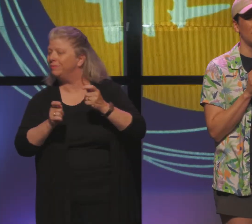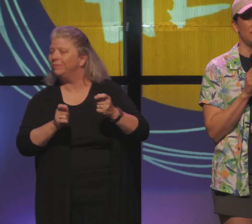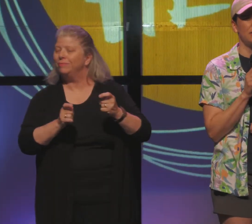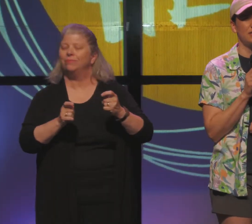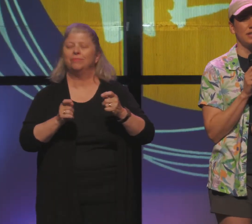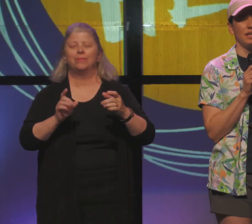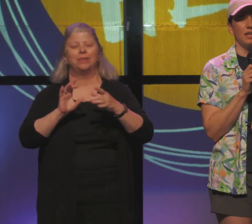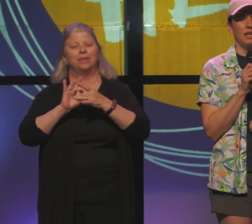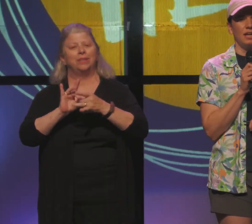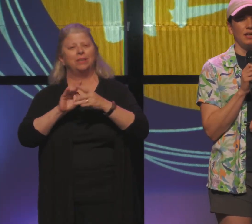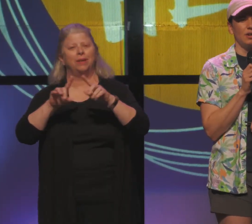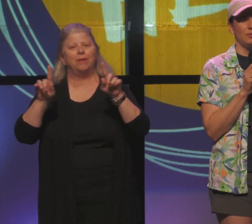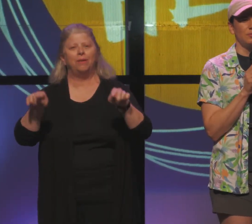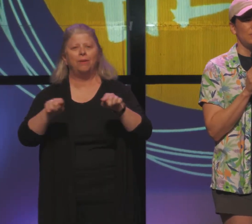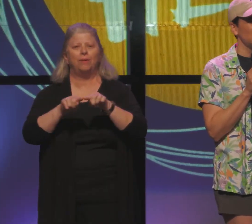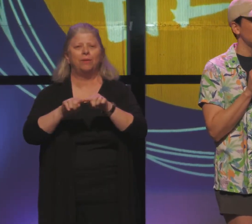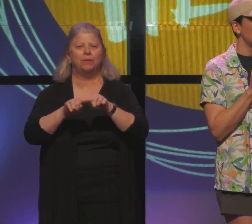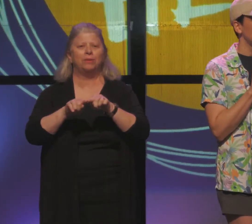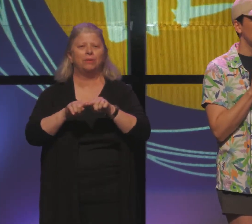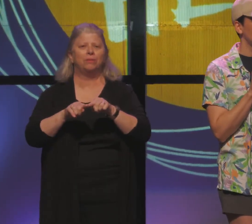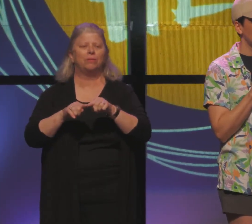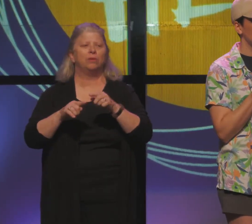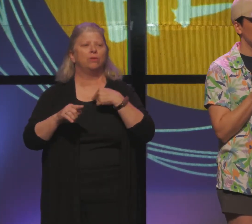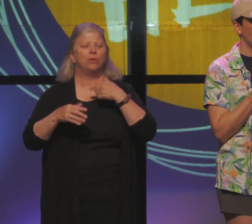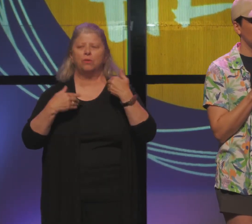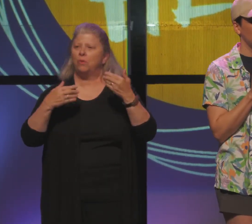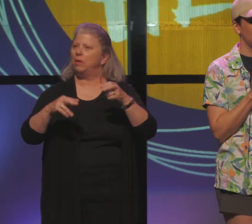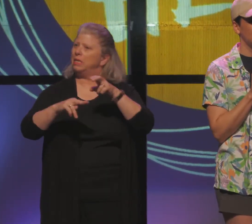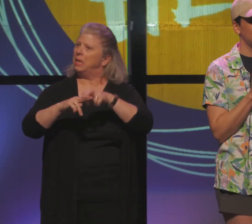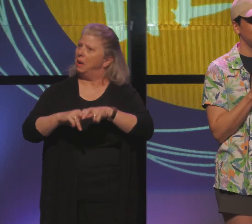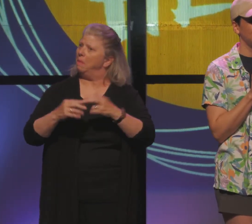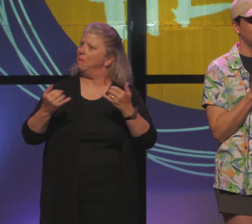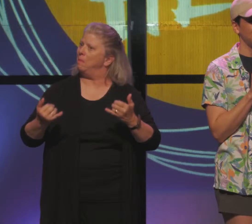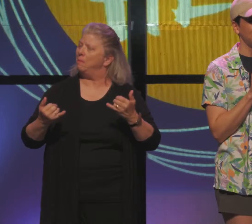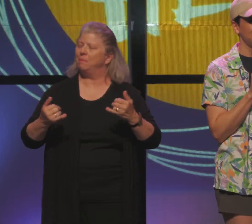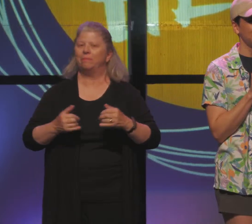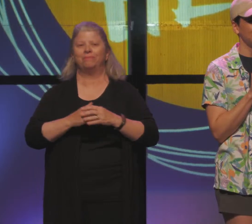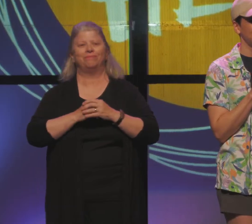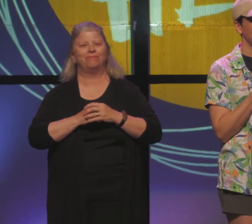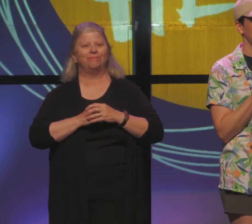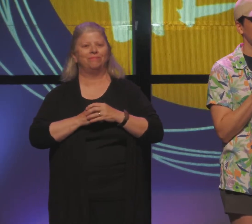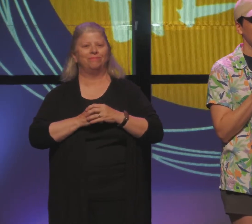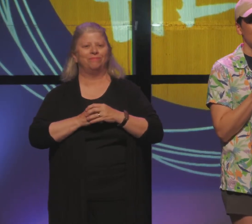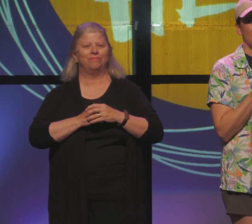connect cards. So you can take a seat if you would like.